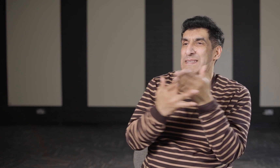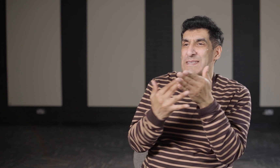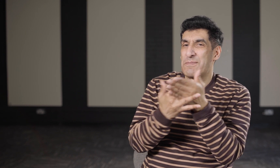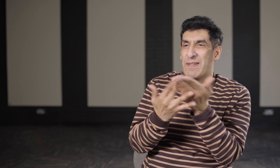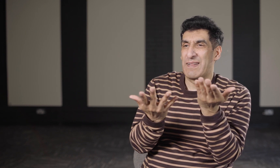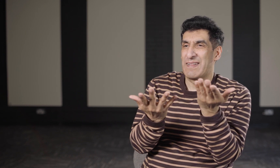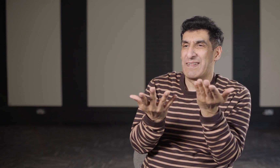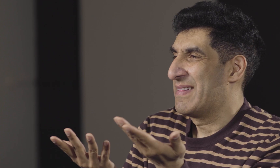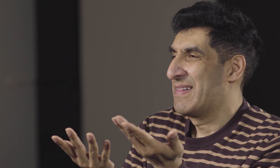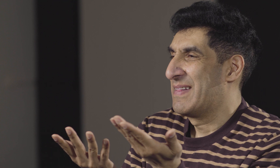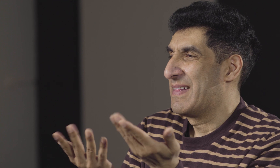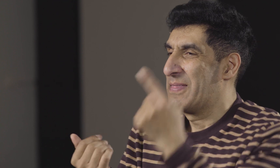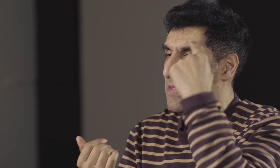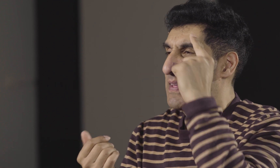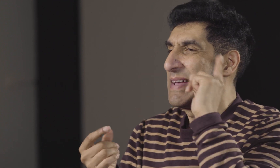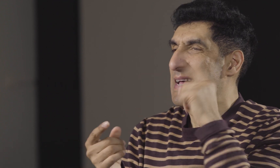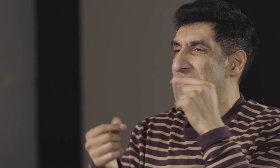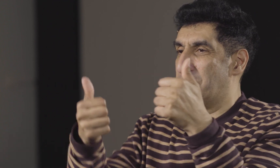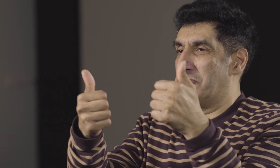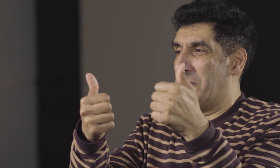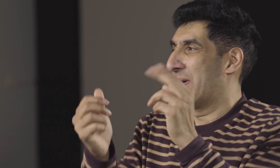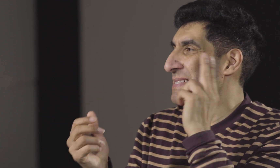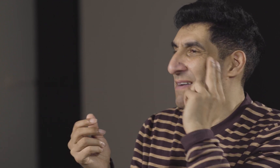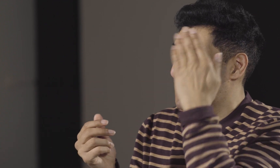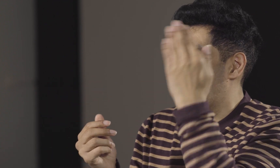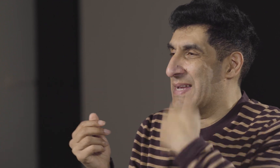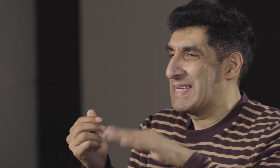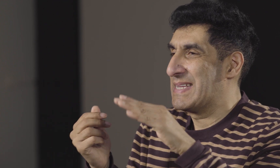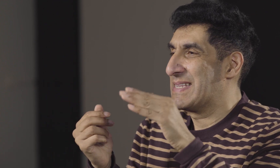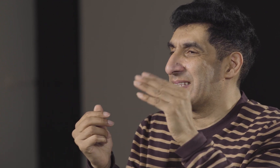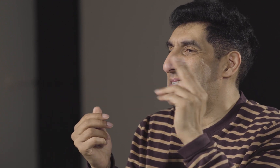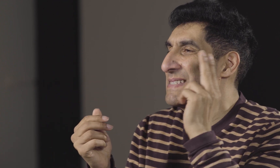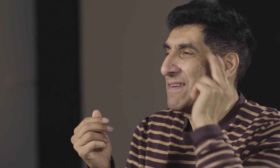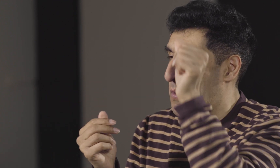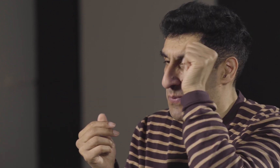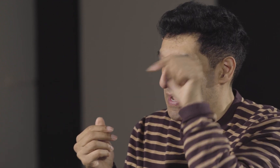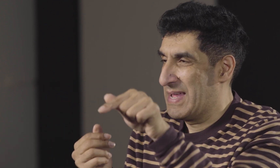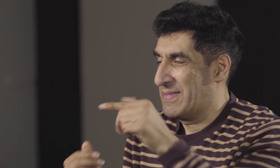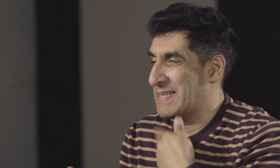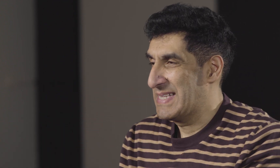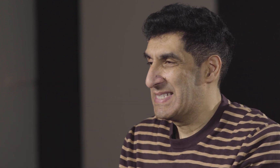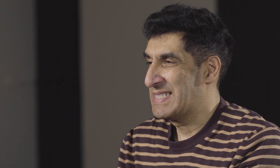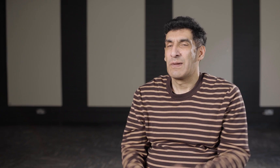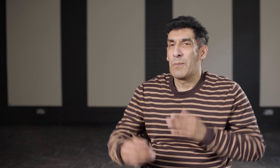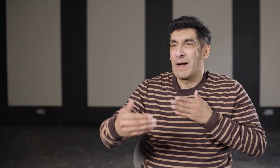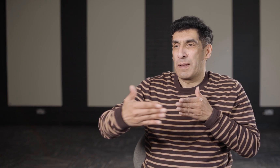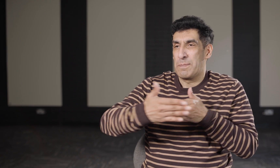deaf people and normal people because there are barriers. And my work is to break those